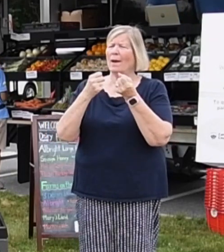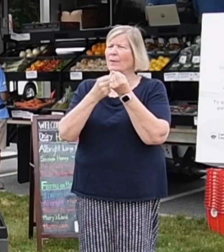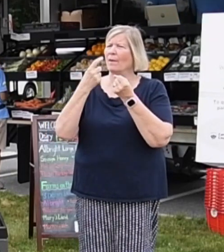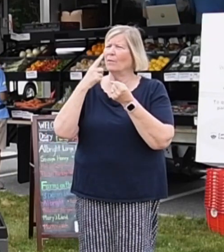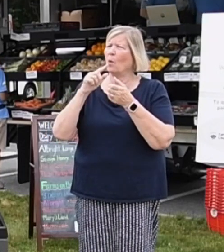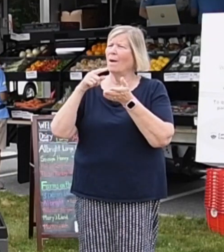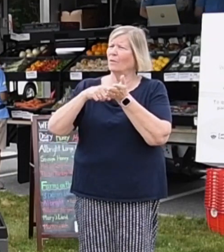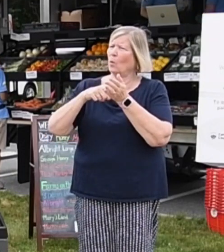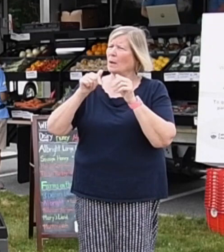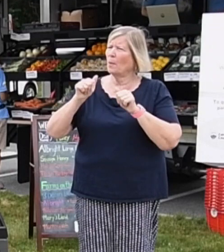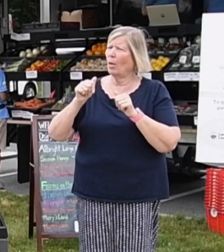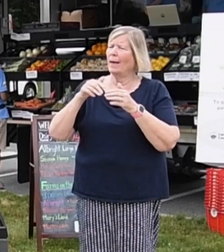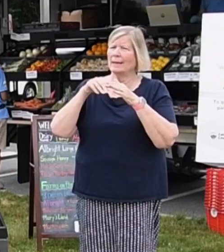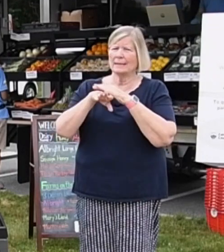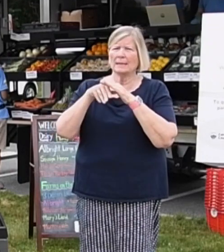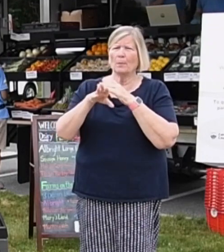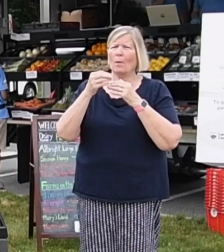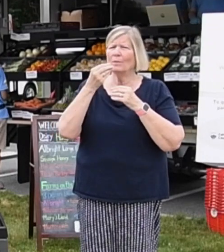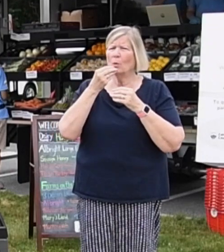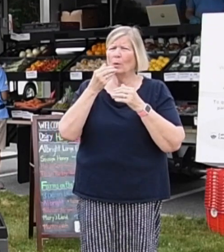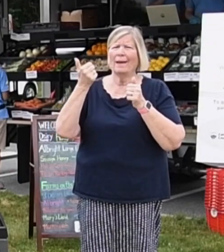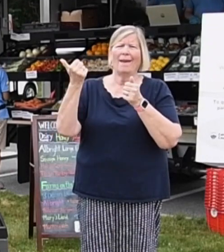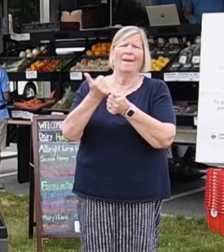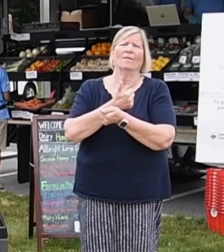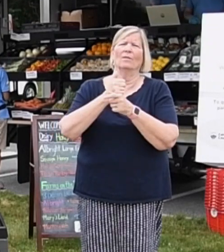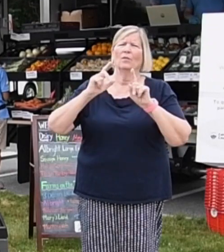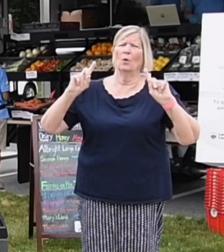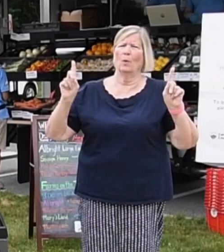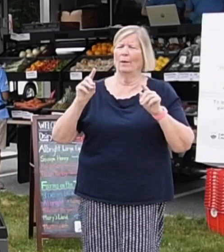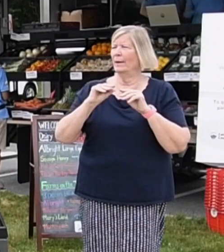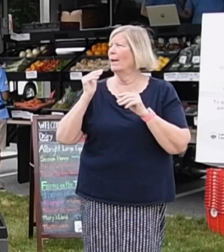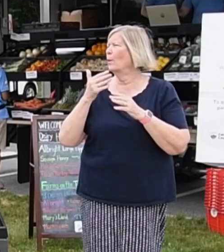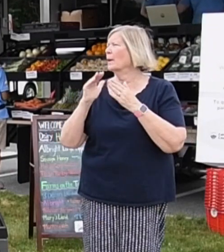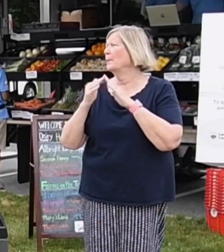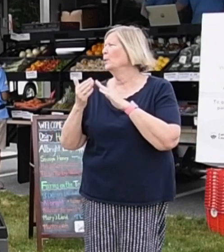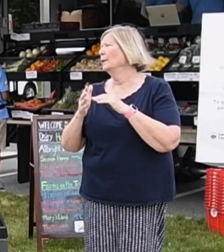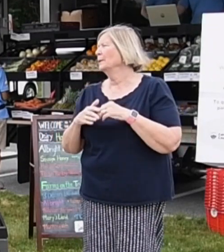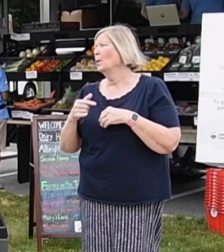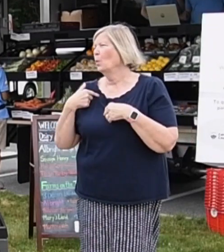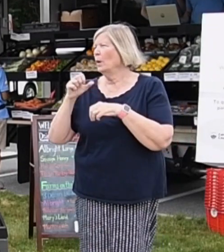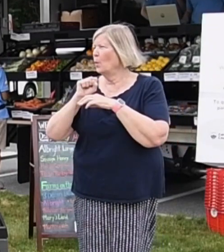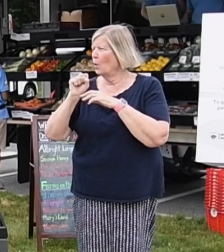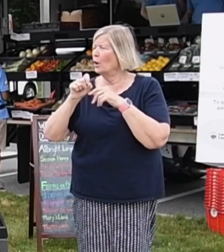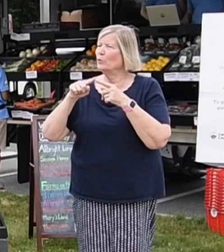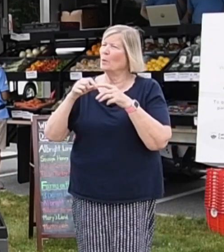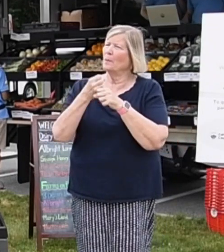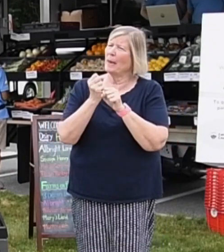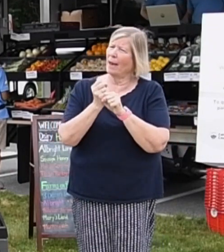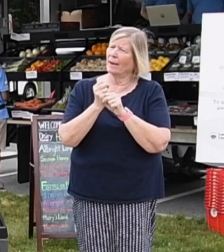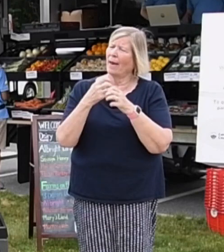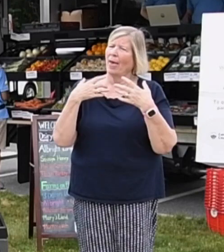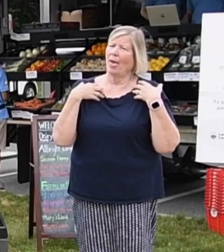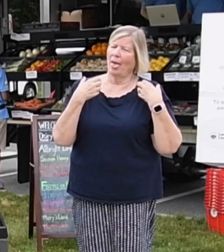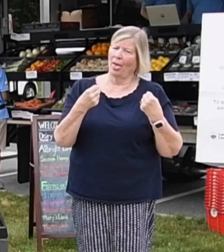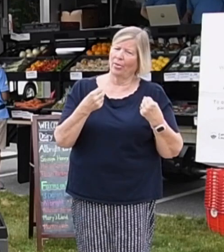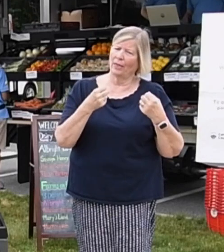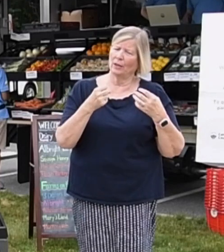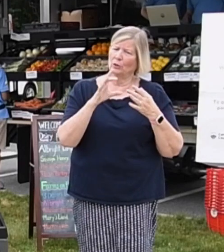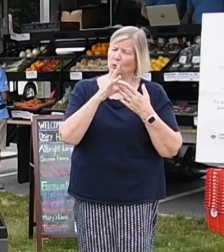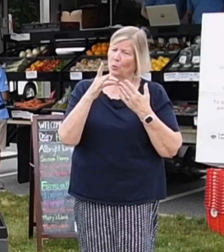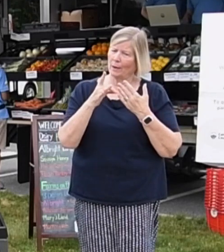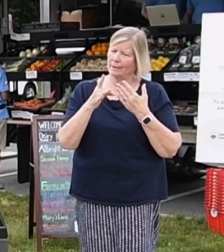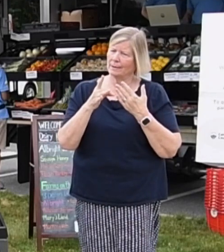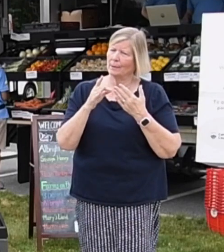accessible food everywhere in our community. We work to make the healthy choice the easy